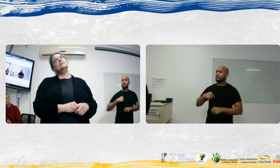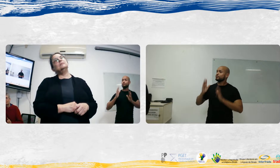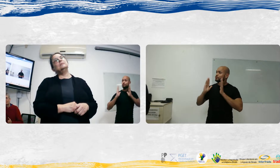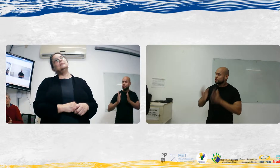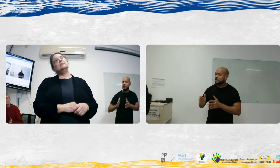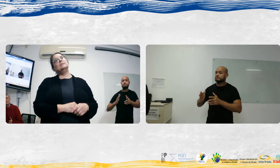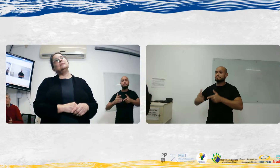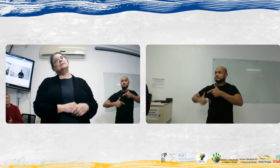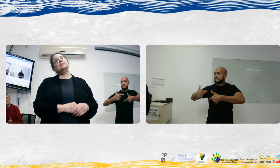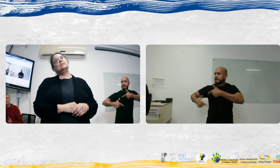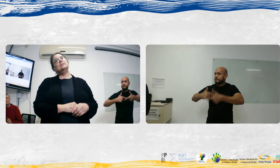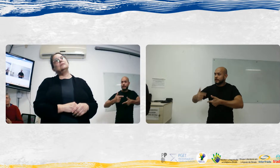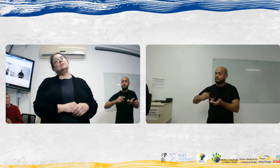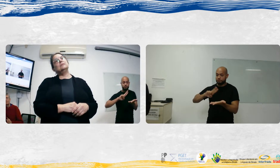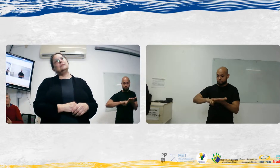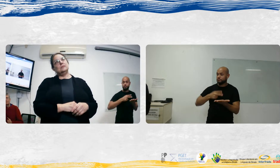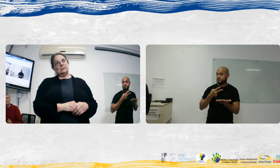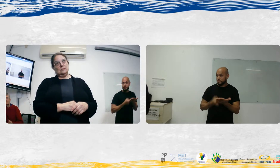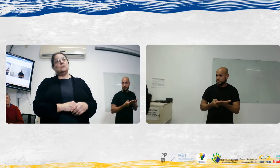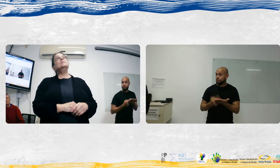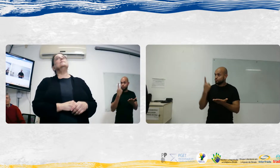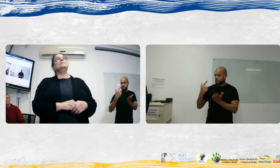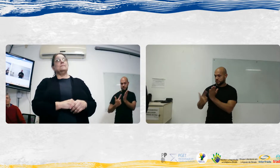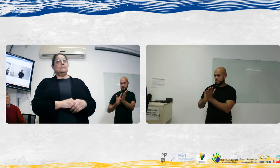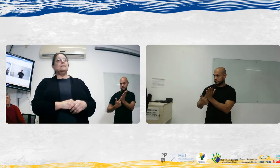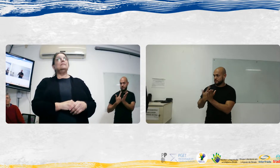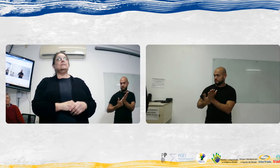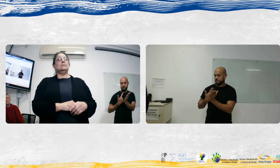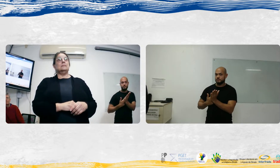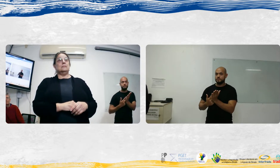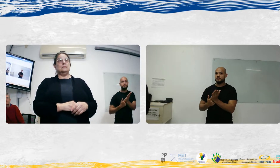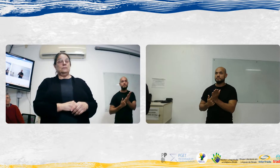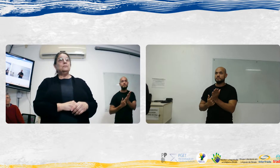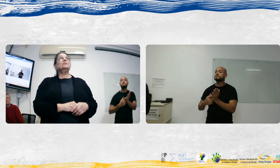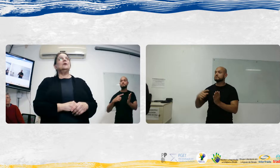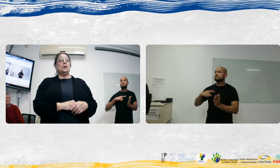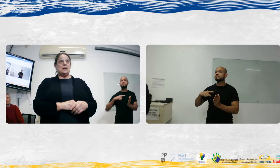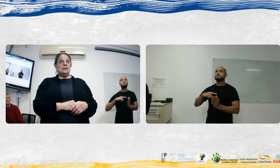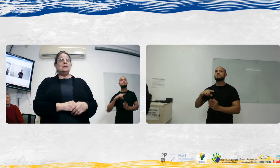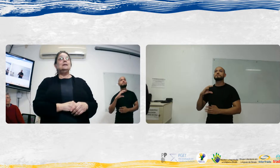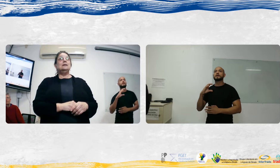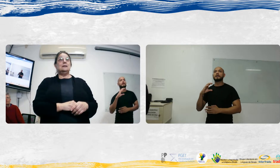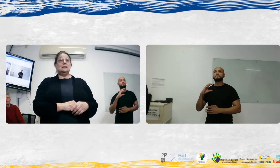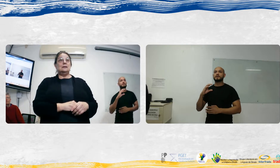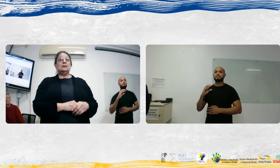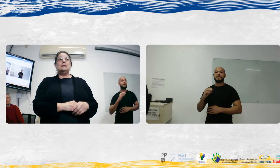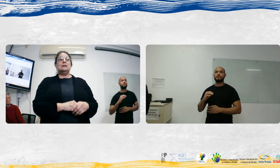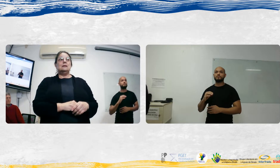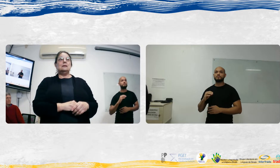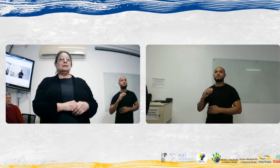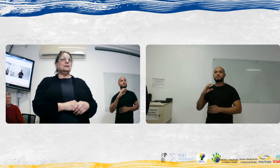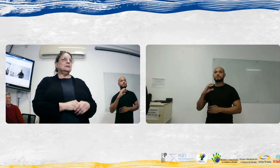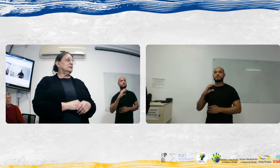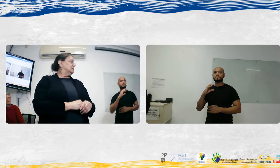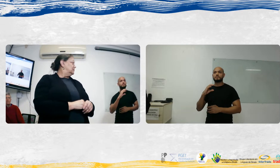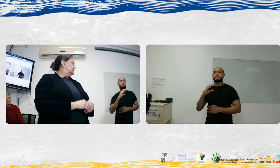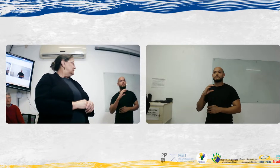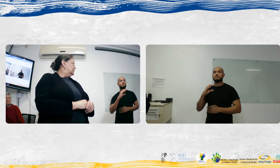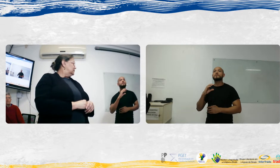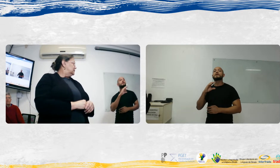working in a translation of one book, the Kybalion. Okay. You know it? Kybalion.